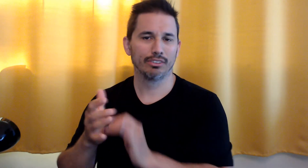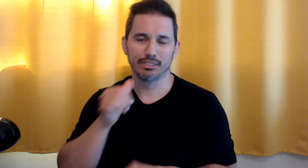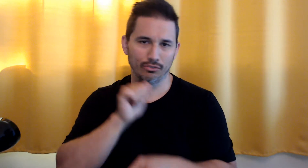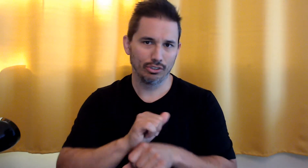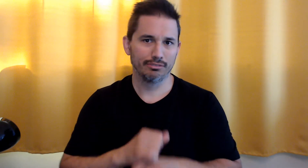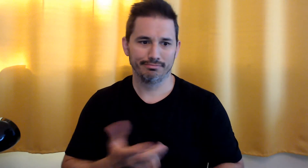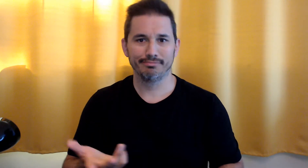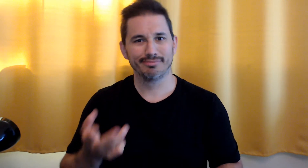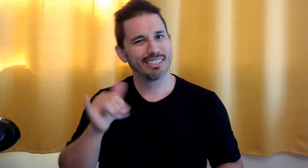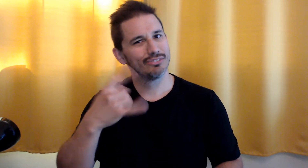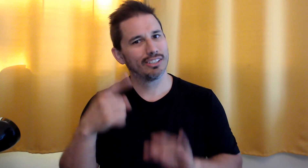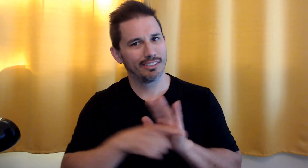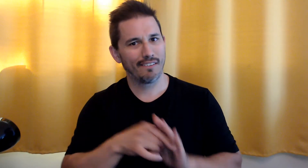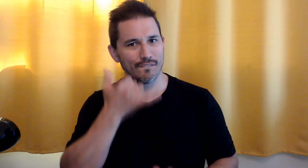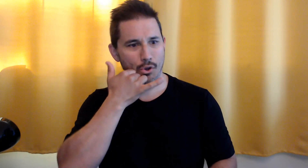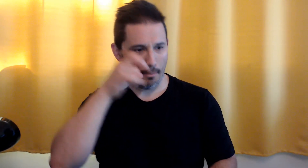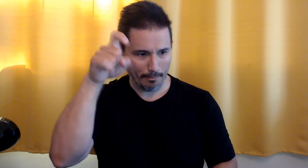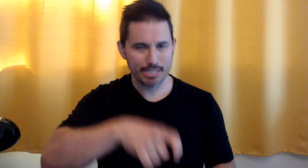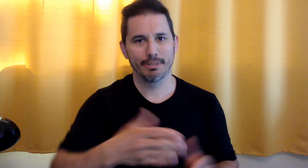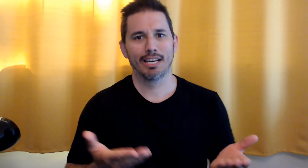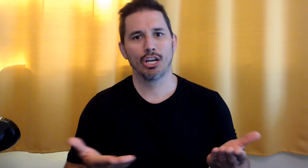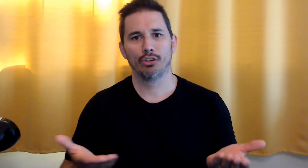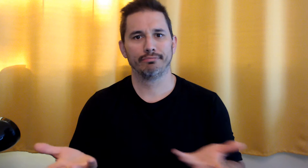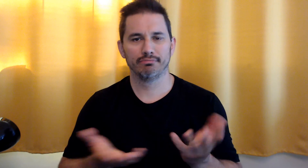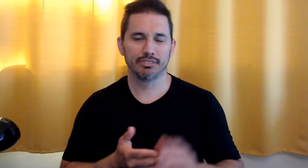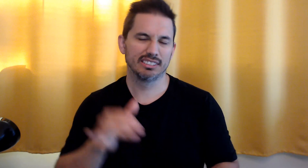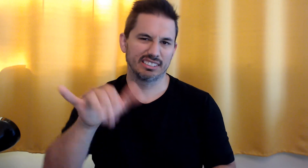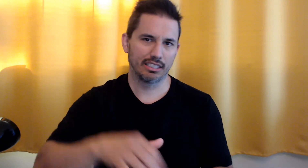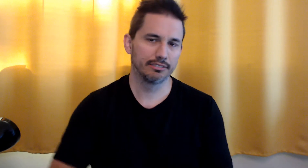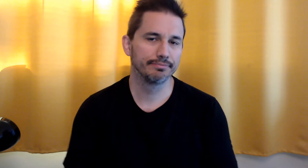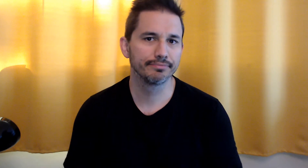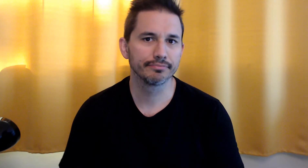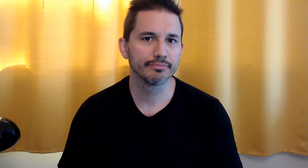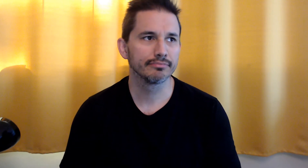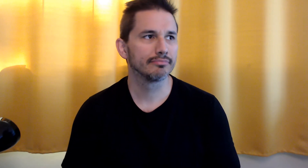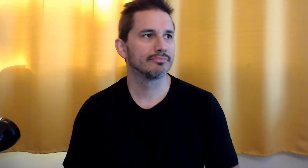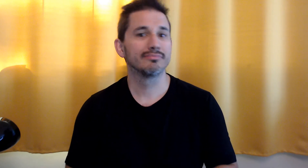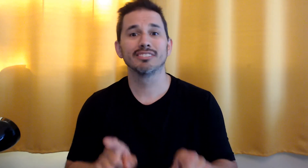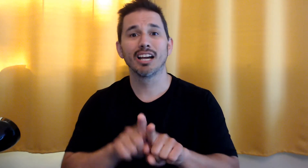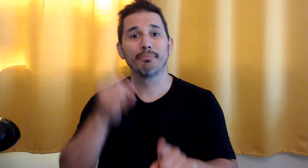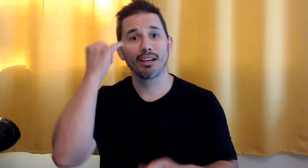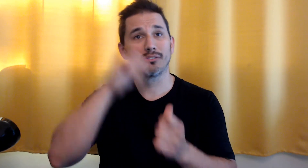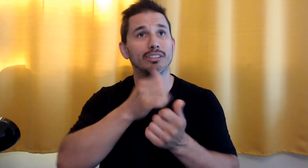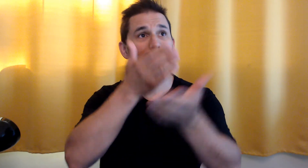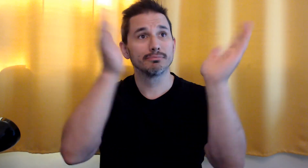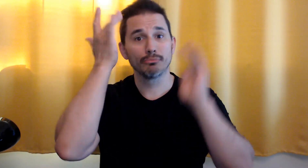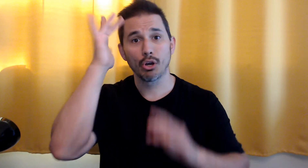one downside of the Flic Smart button, is that your phone has to be very near to it.